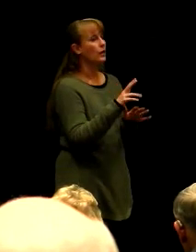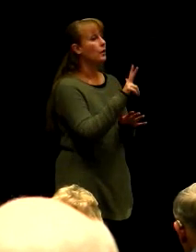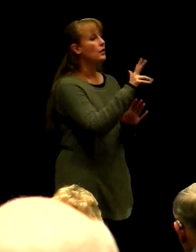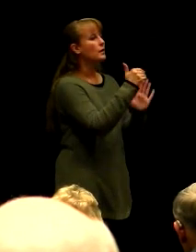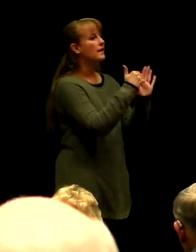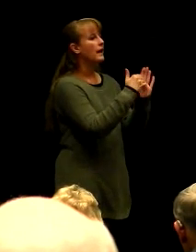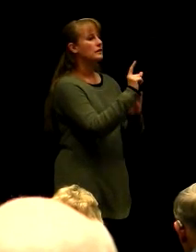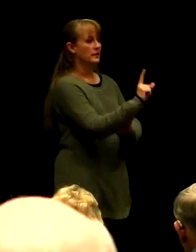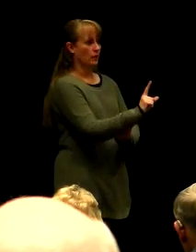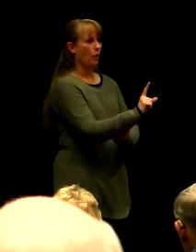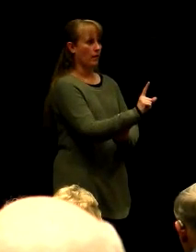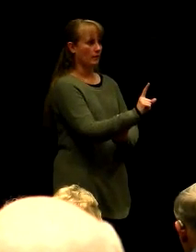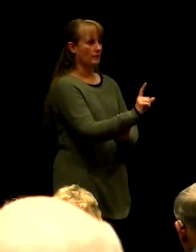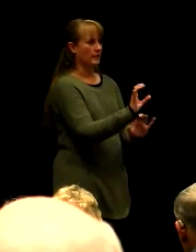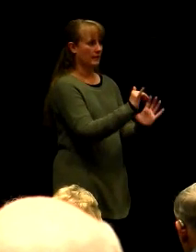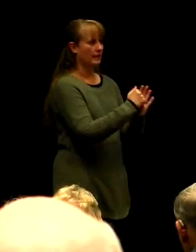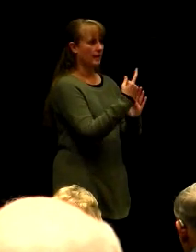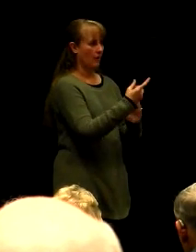3001.